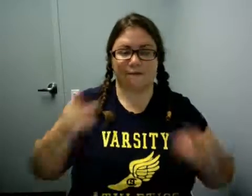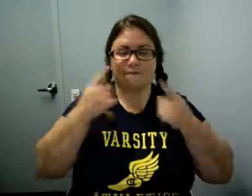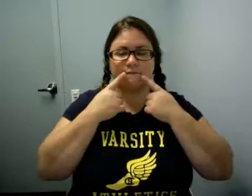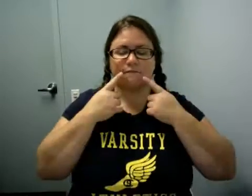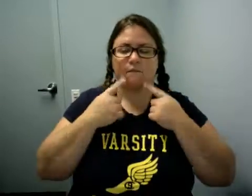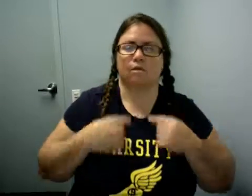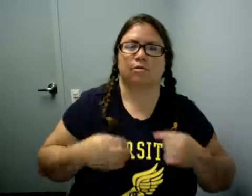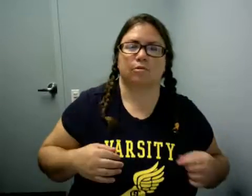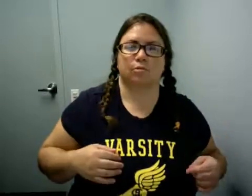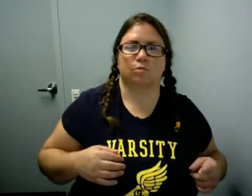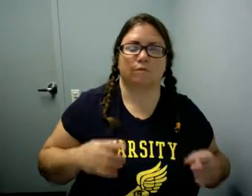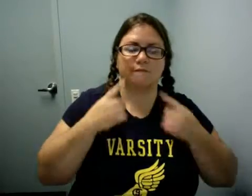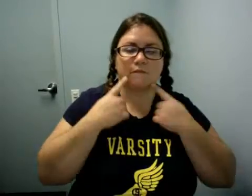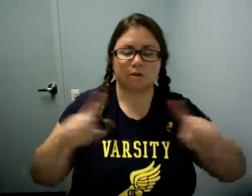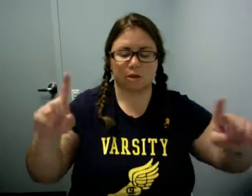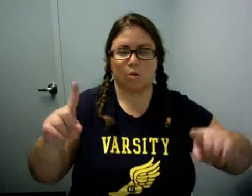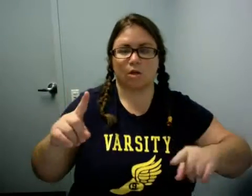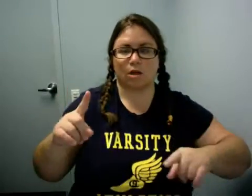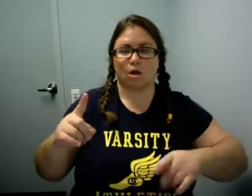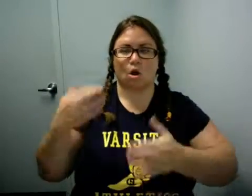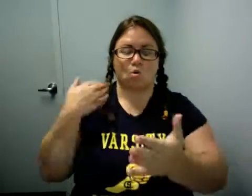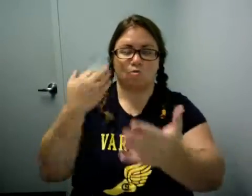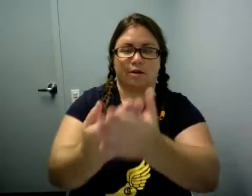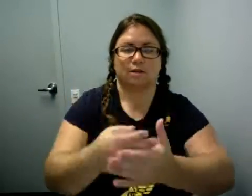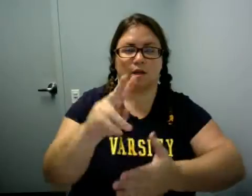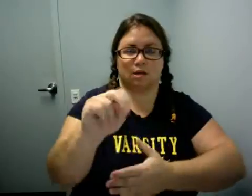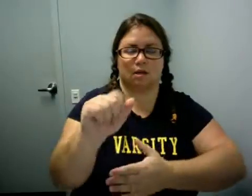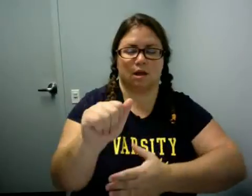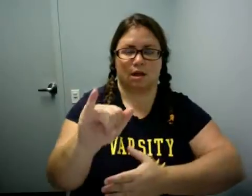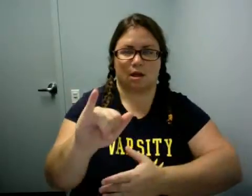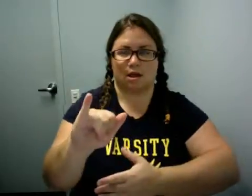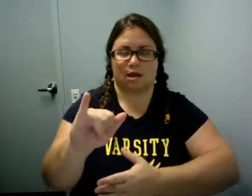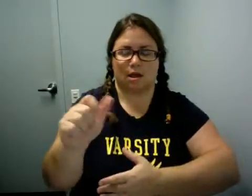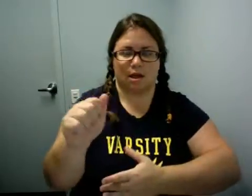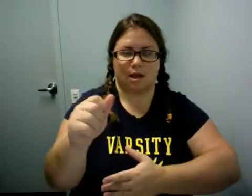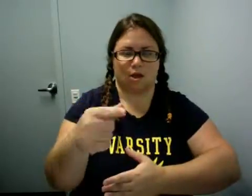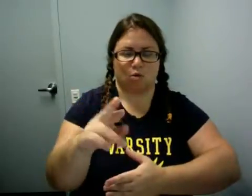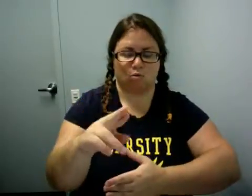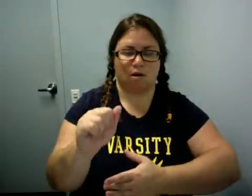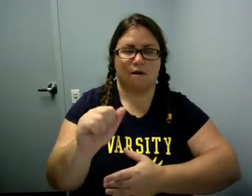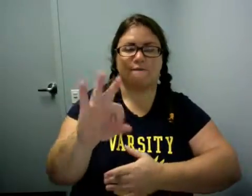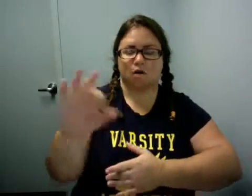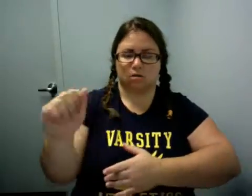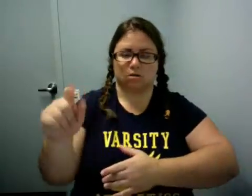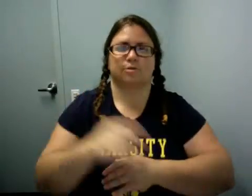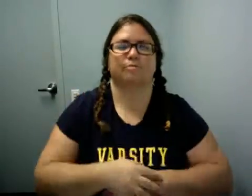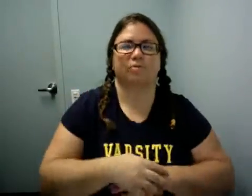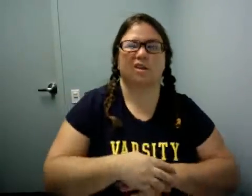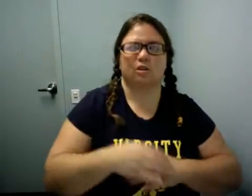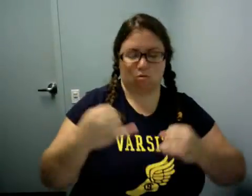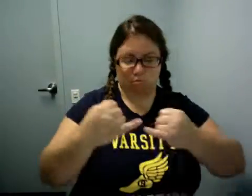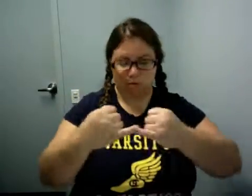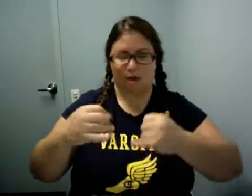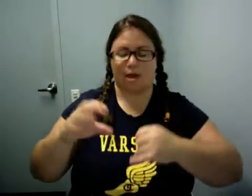So Niagara Falls is at the base of the Canadian border. It's the Canadian border on one side and the United States on the other.